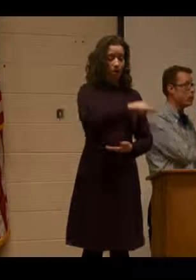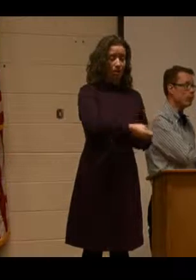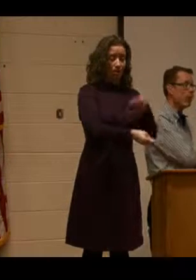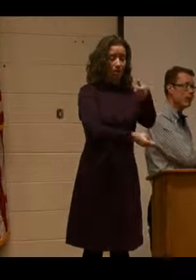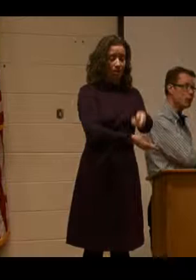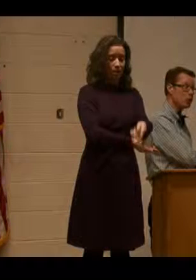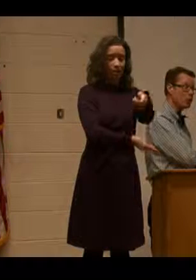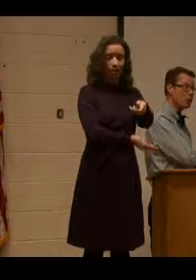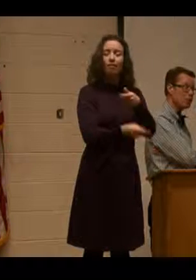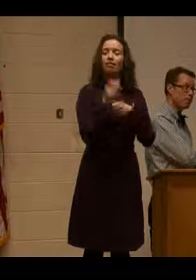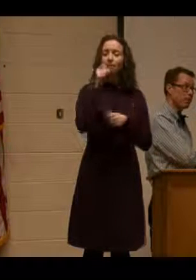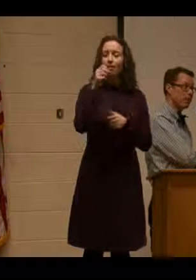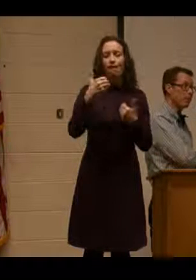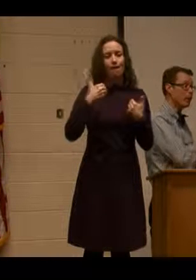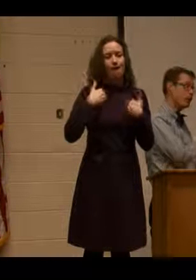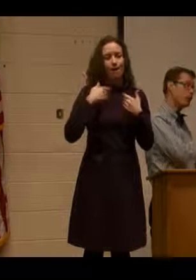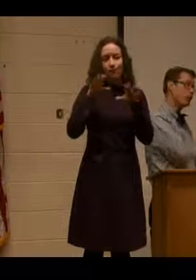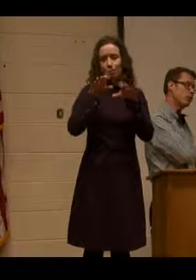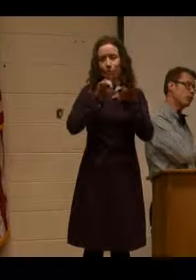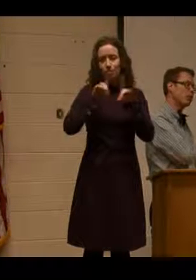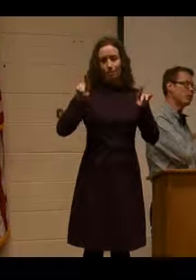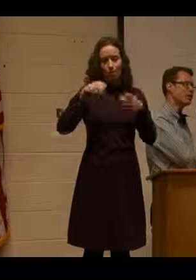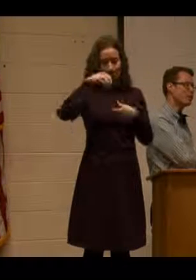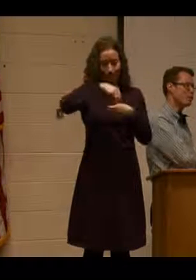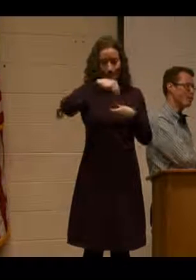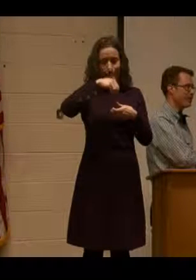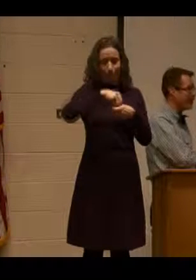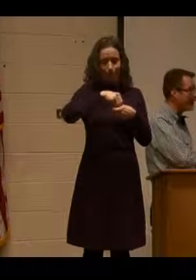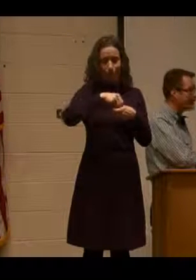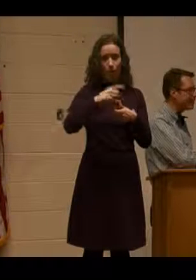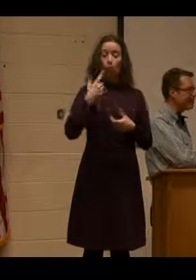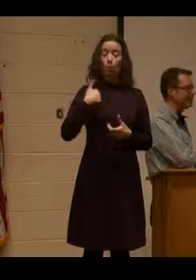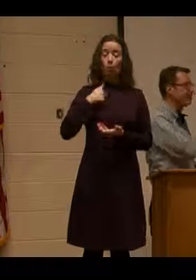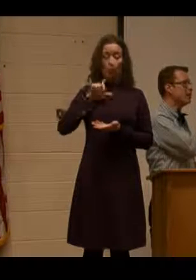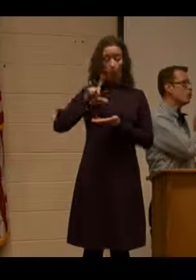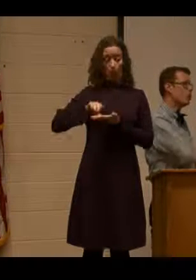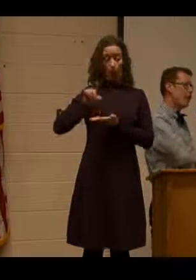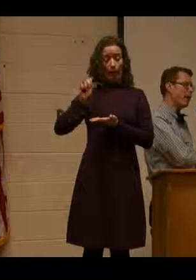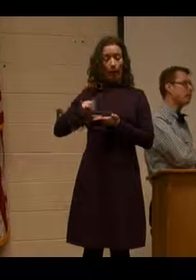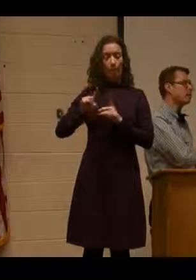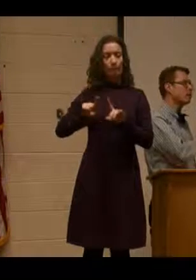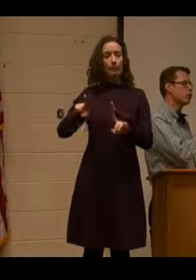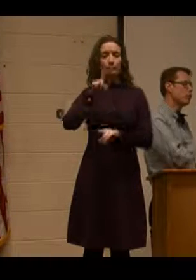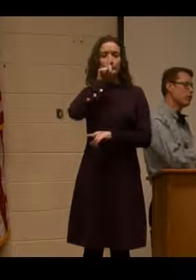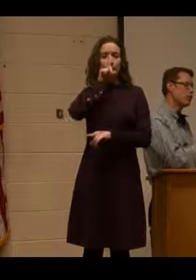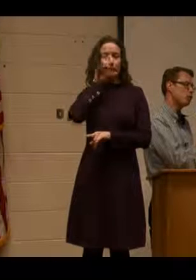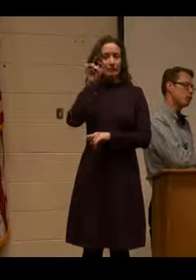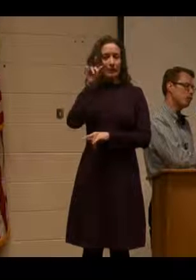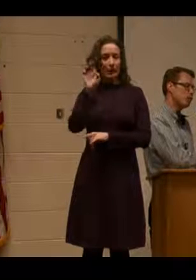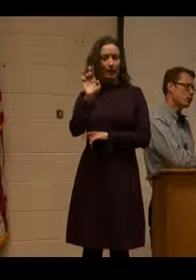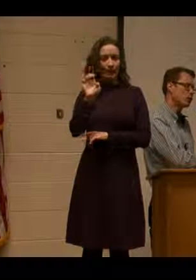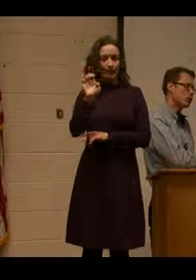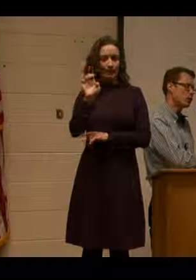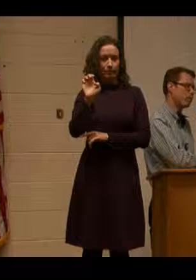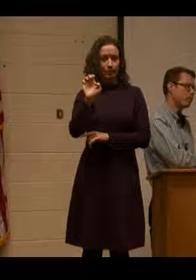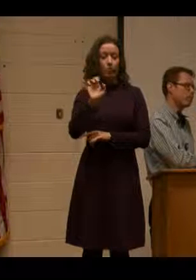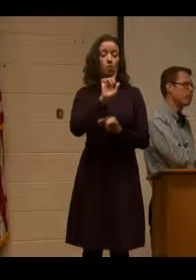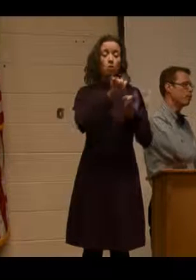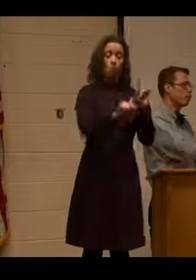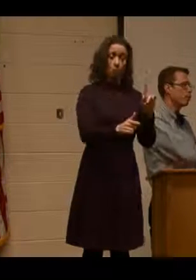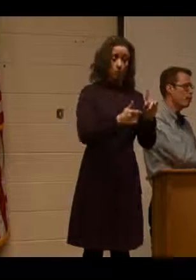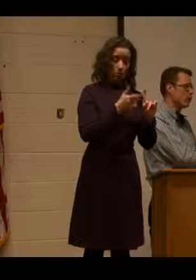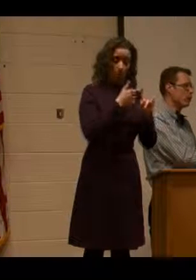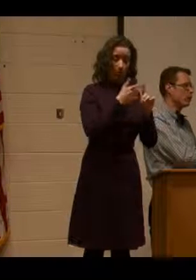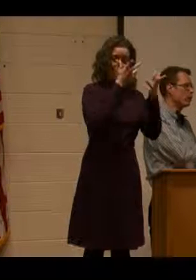We actually print it. We just don't print the date. We wait until you're finished with the Bridges to Life program before we print the